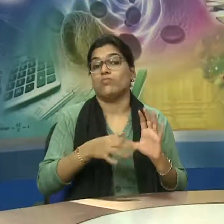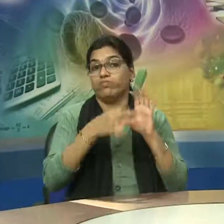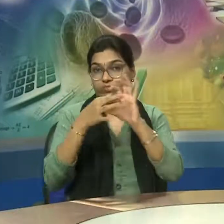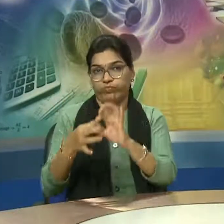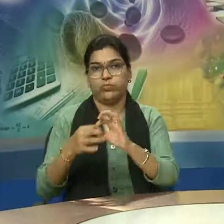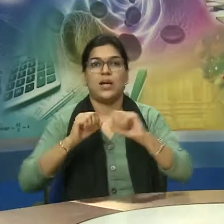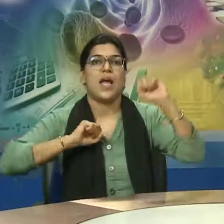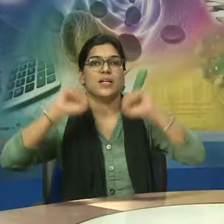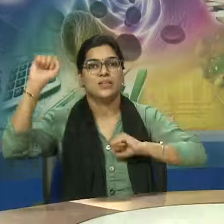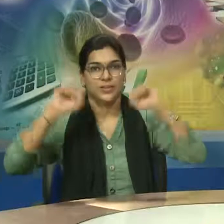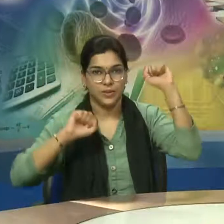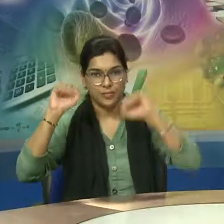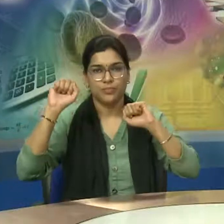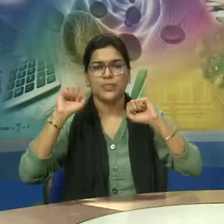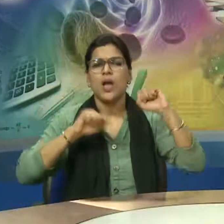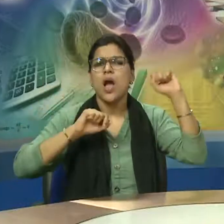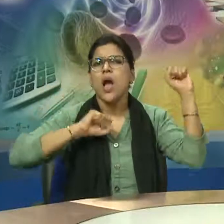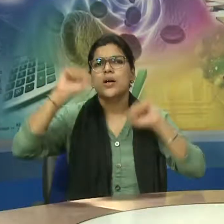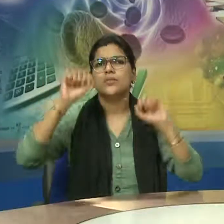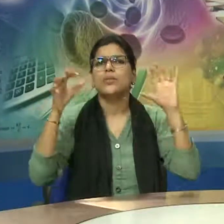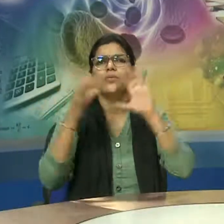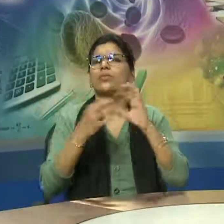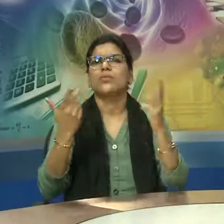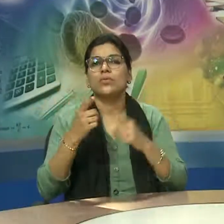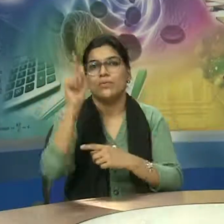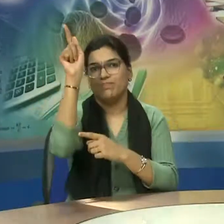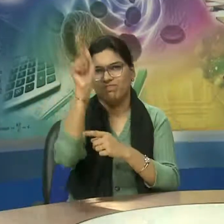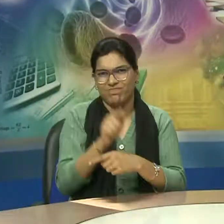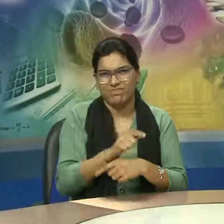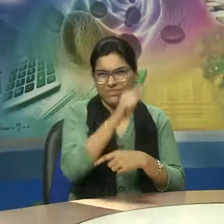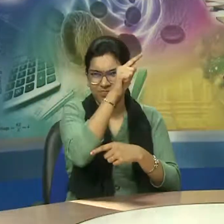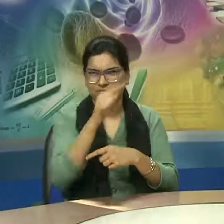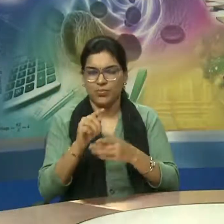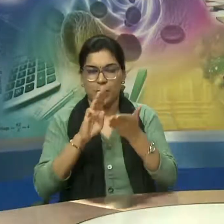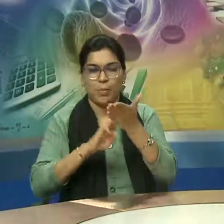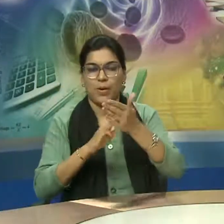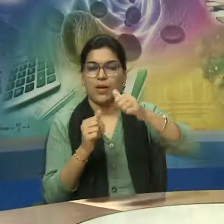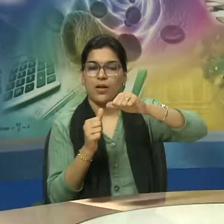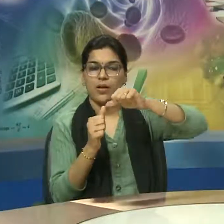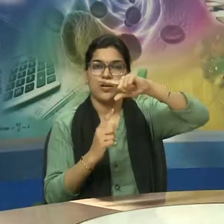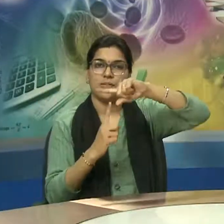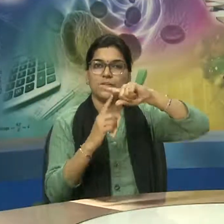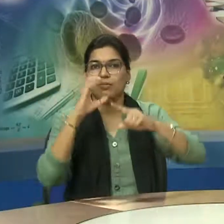Poem has finished. Now we will move to the exercise part.